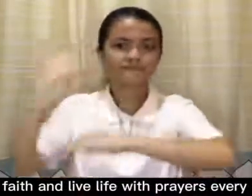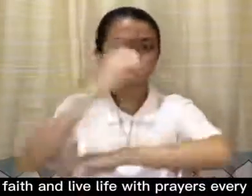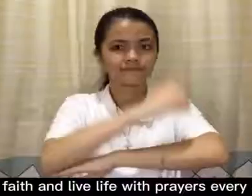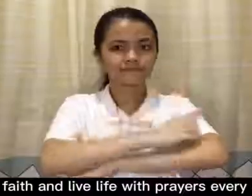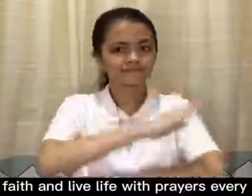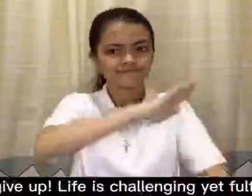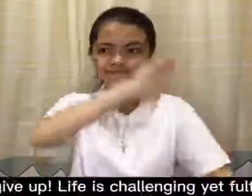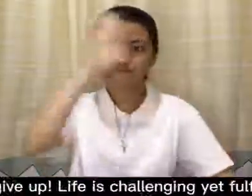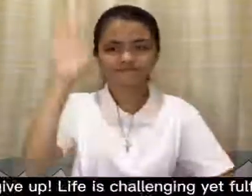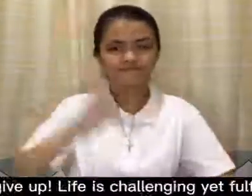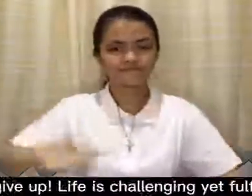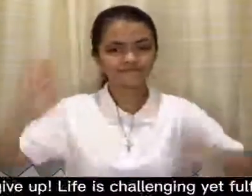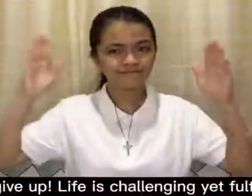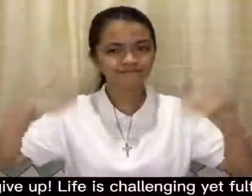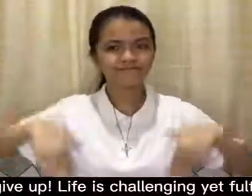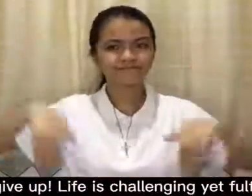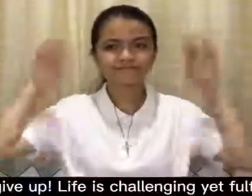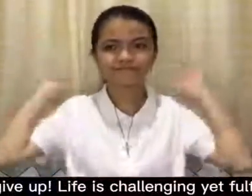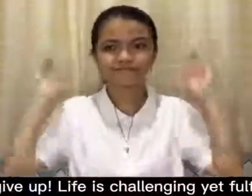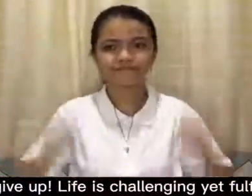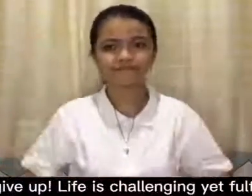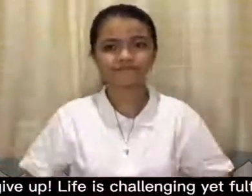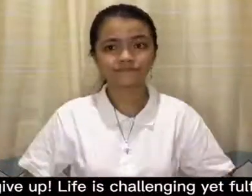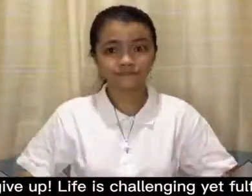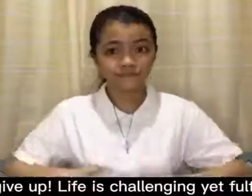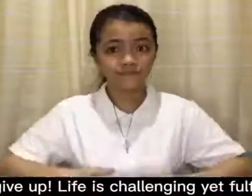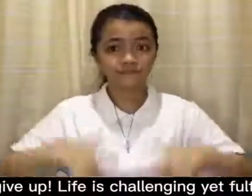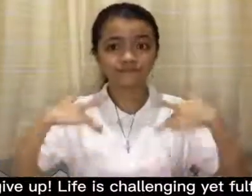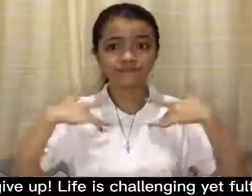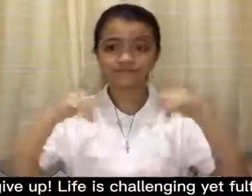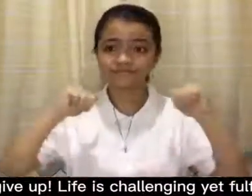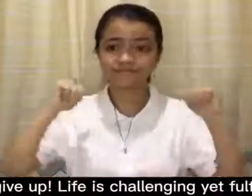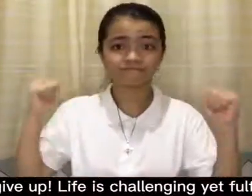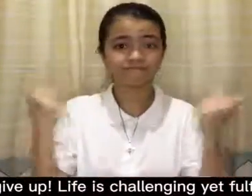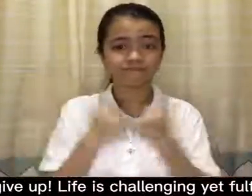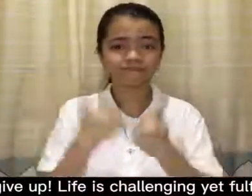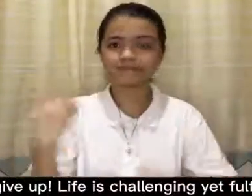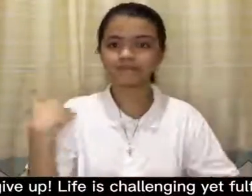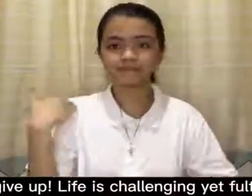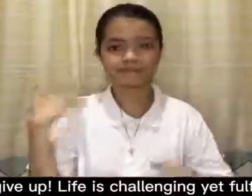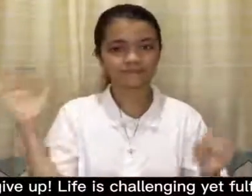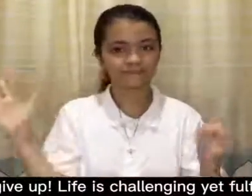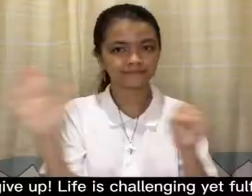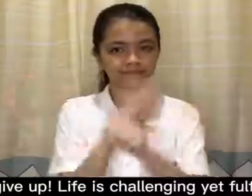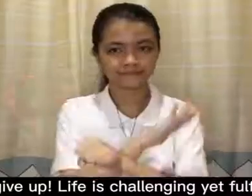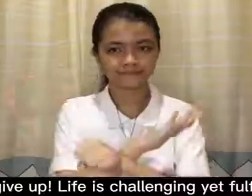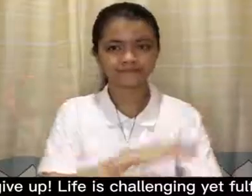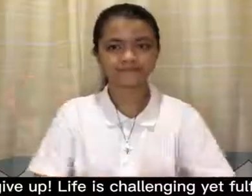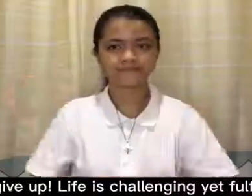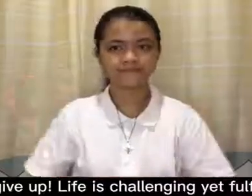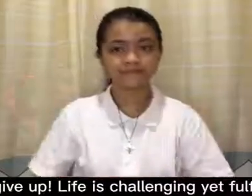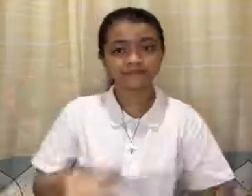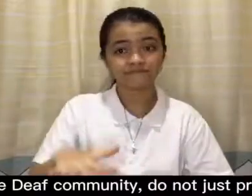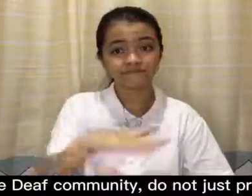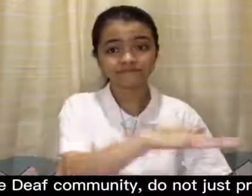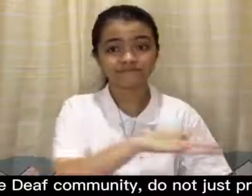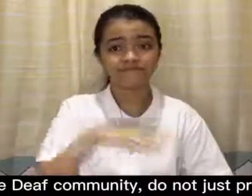As I pray, I'll rise up like the eagle,